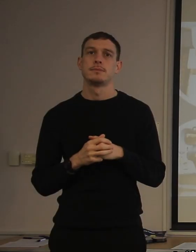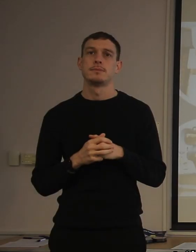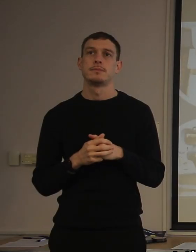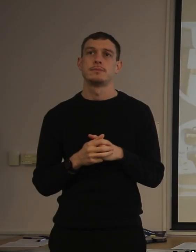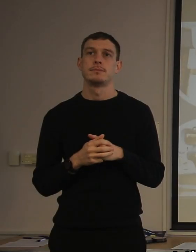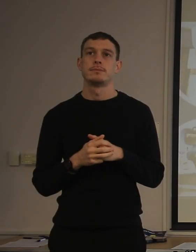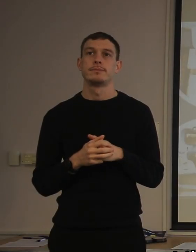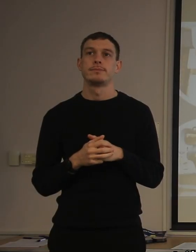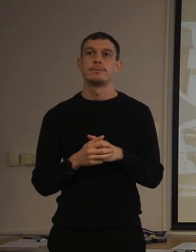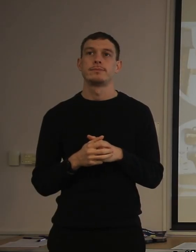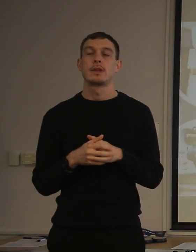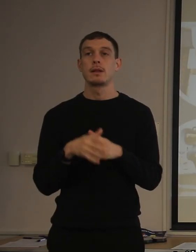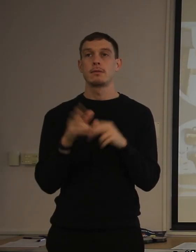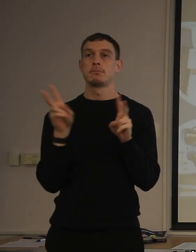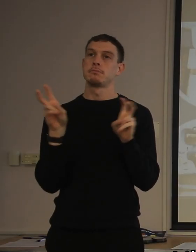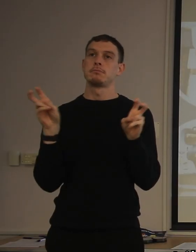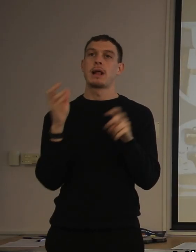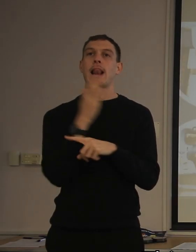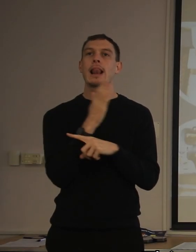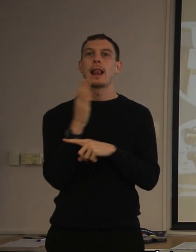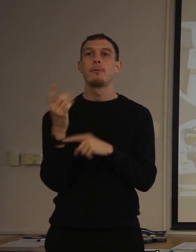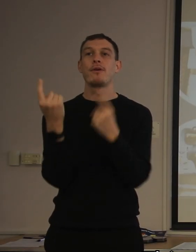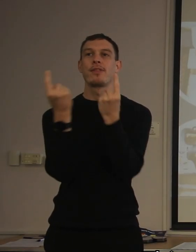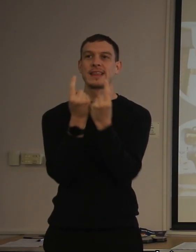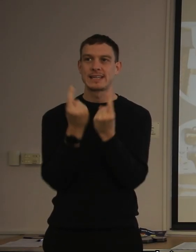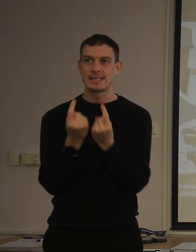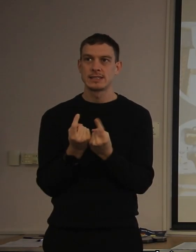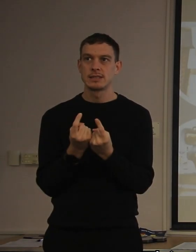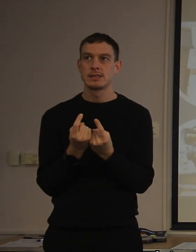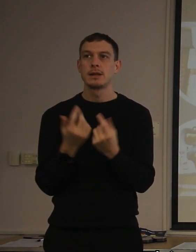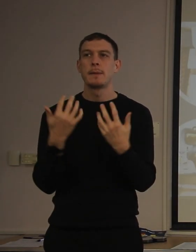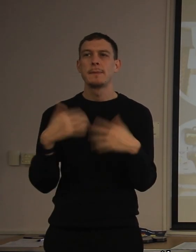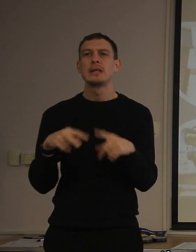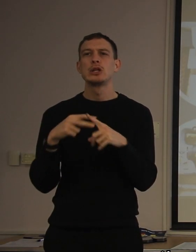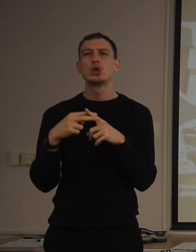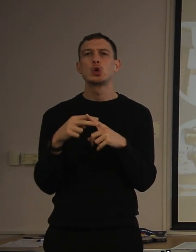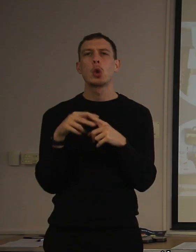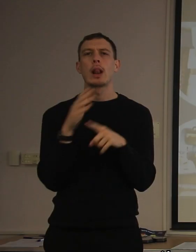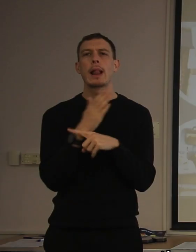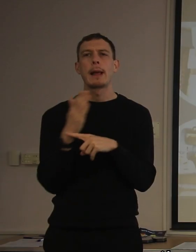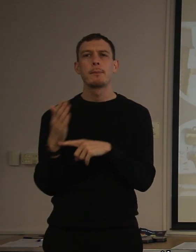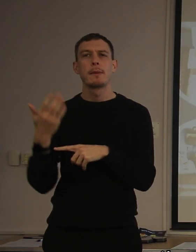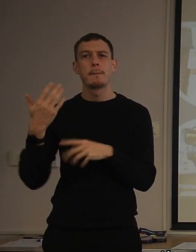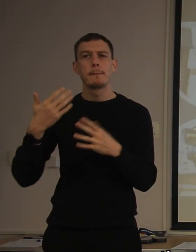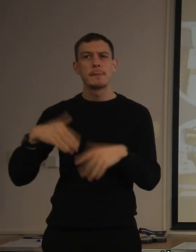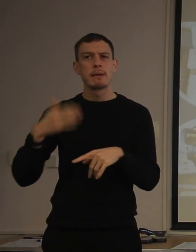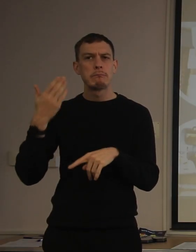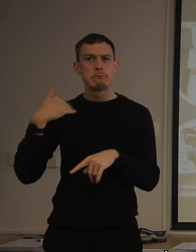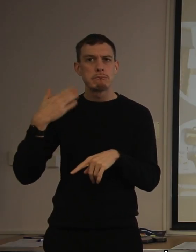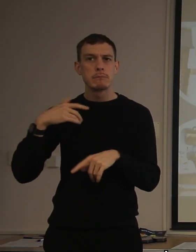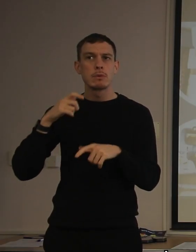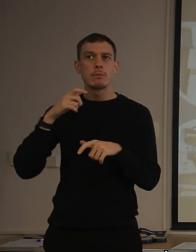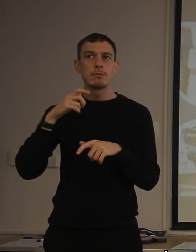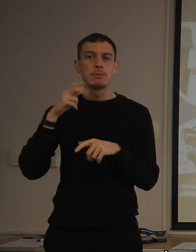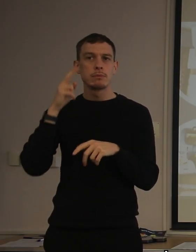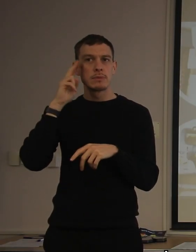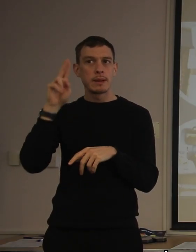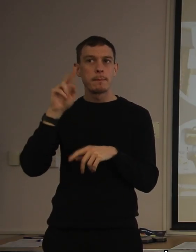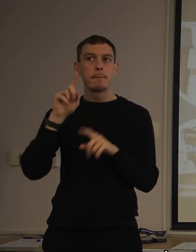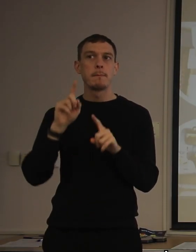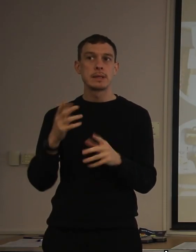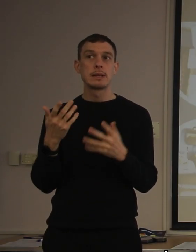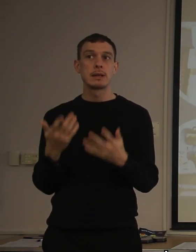Library of Things. So Library of Things, it was called the Tool Library until recently, so some of you may have borrowed some